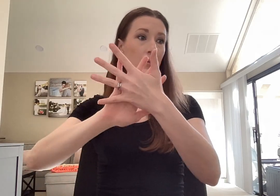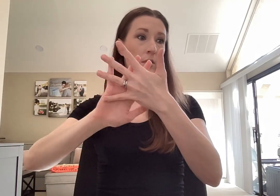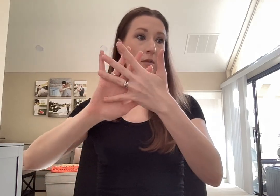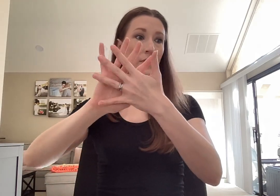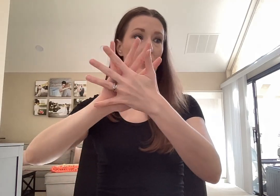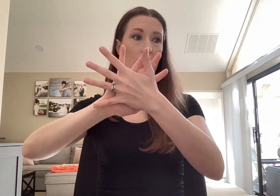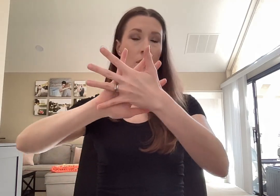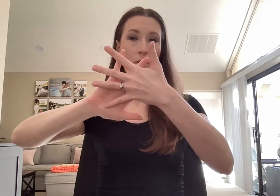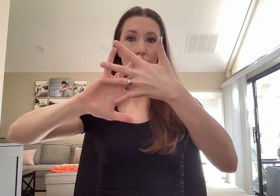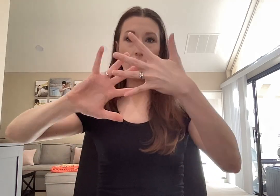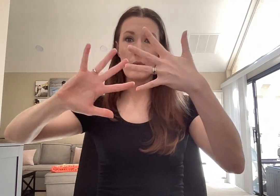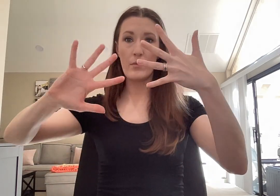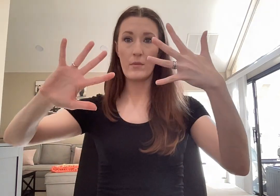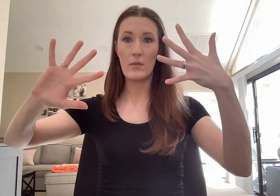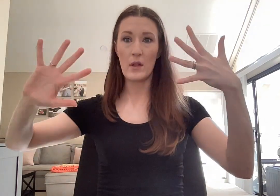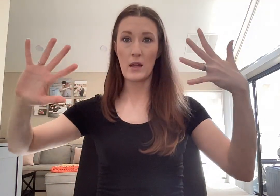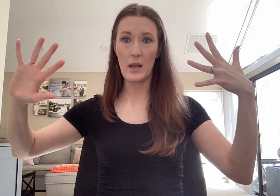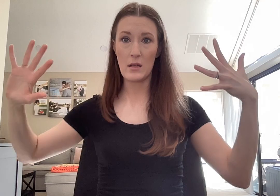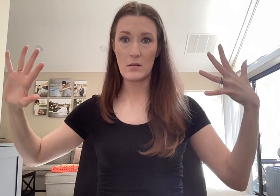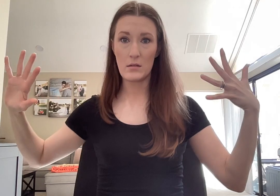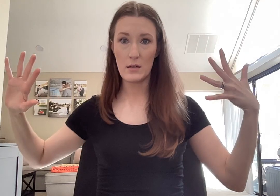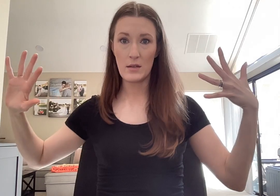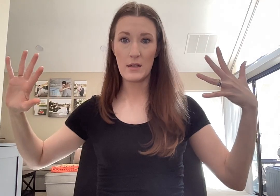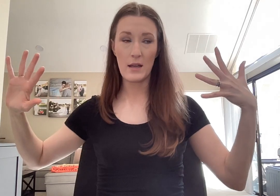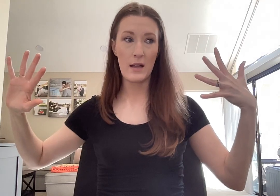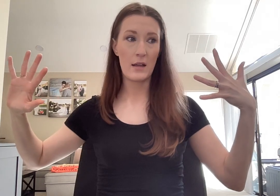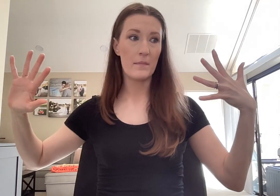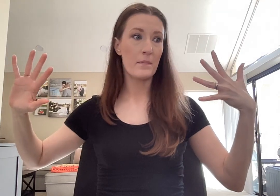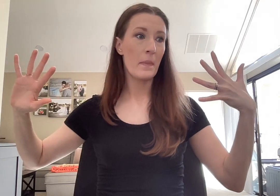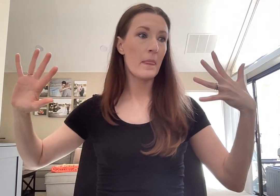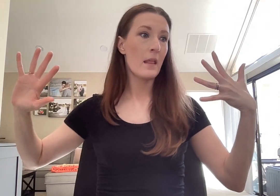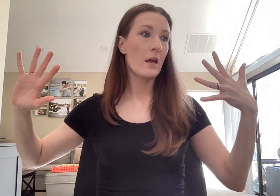proof through the night. Okay,